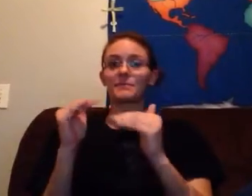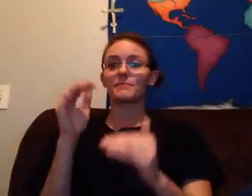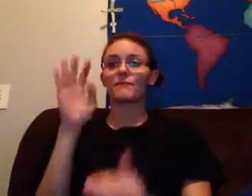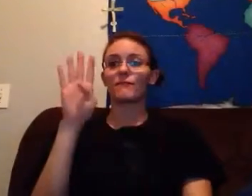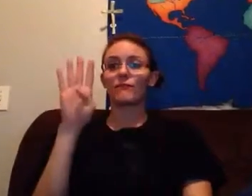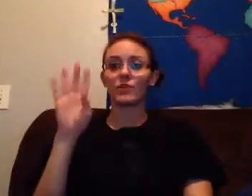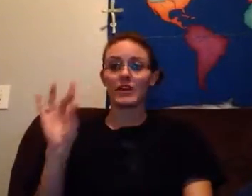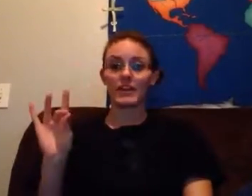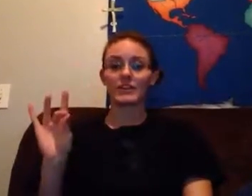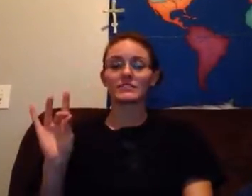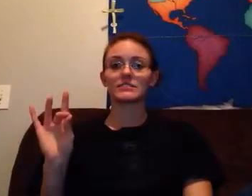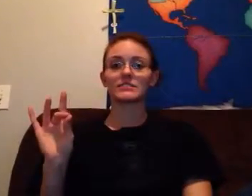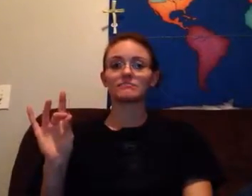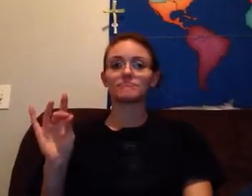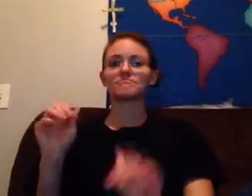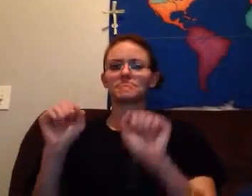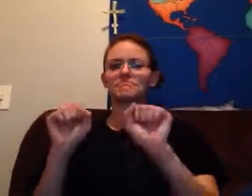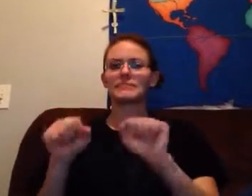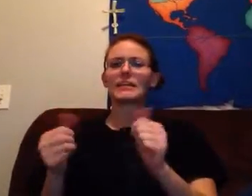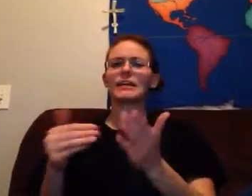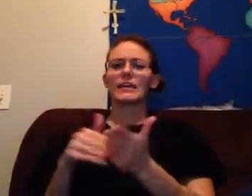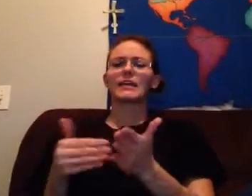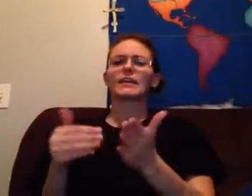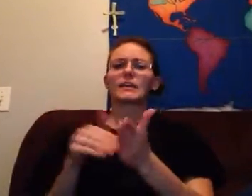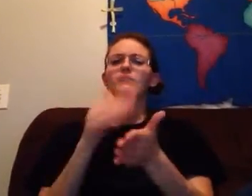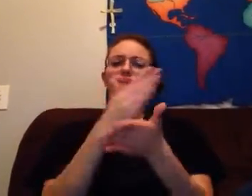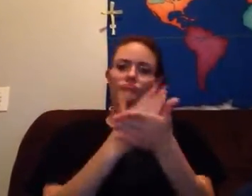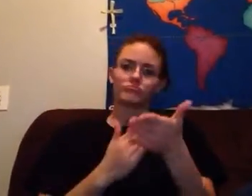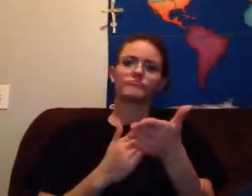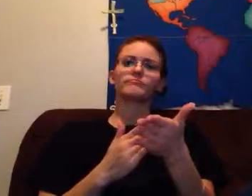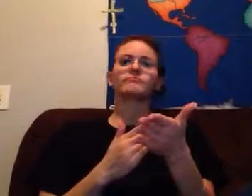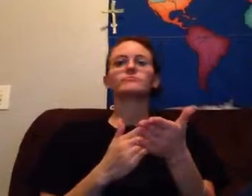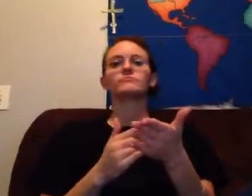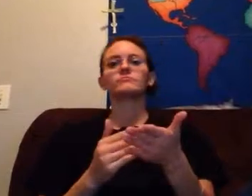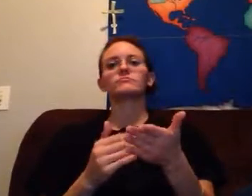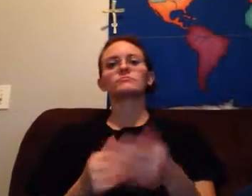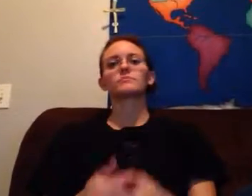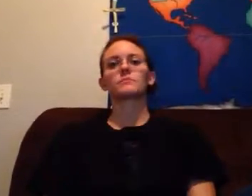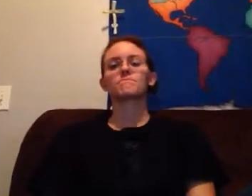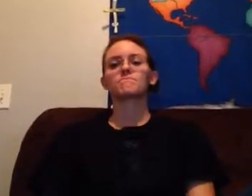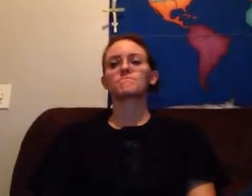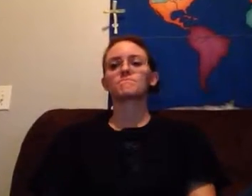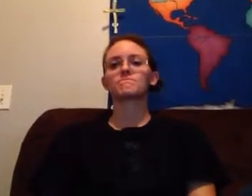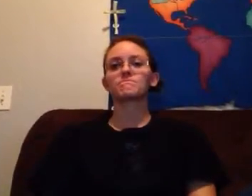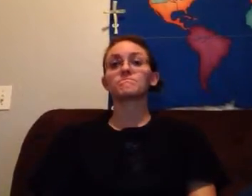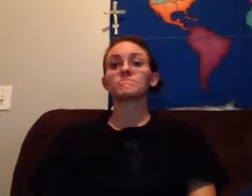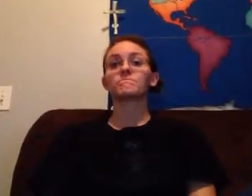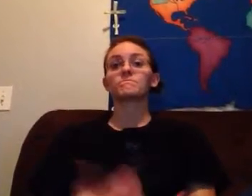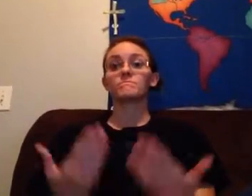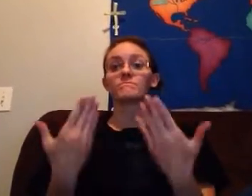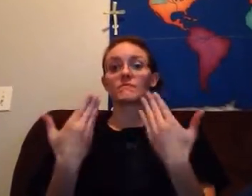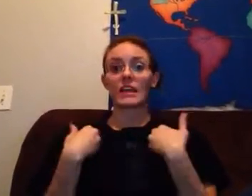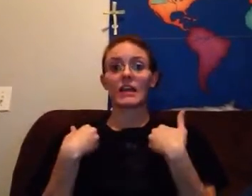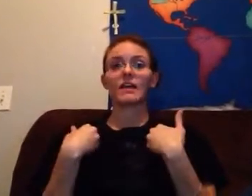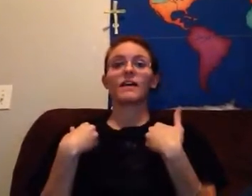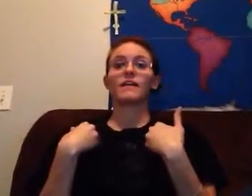can do this as many times as I want to, and I will still have an equivalent